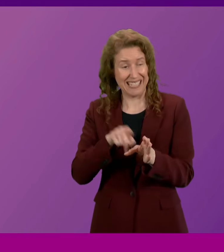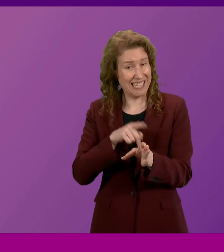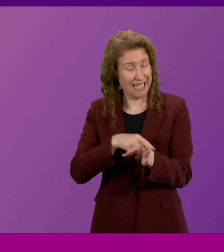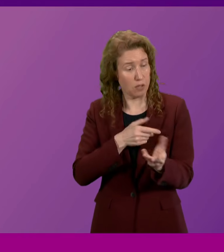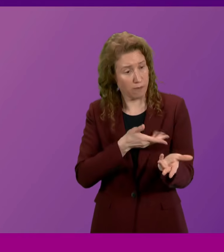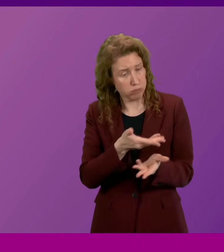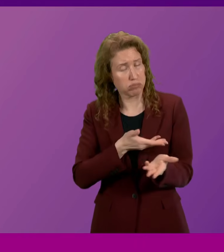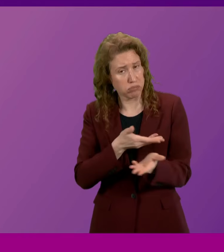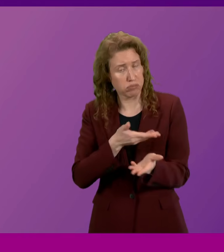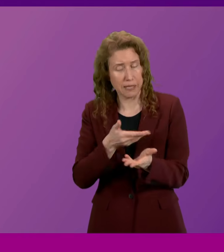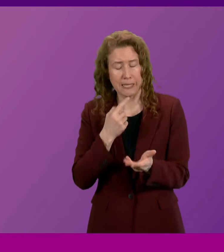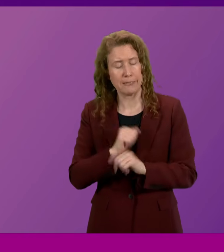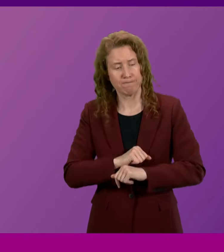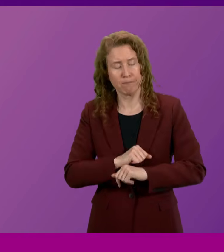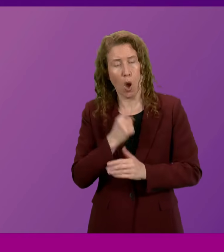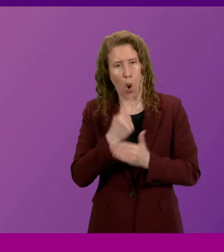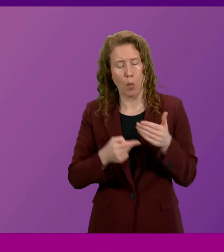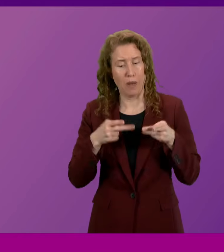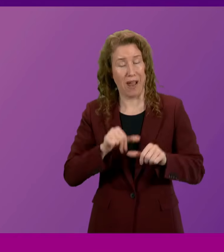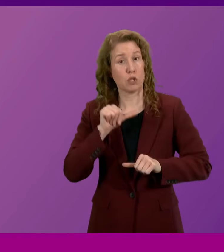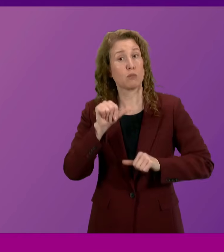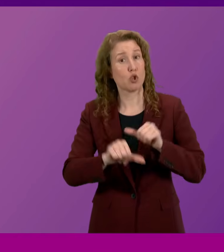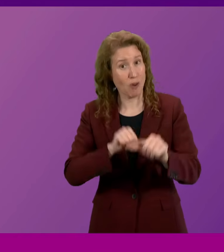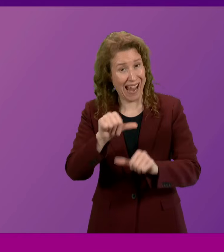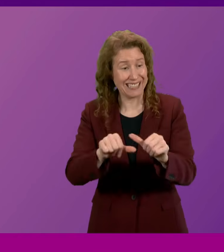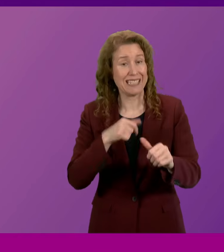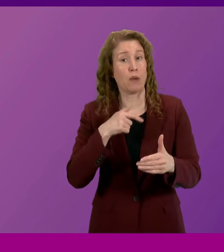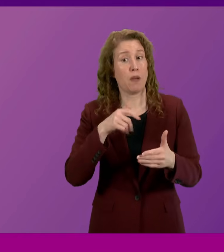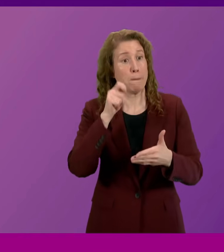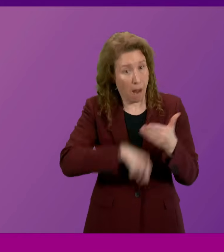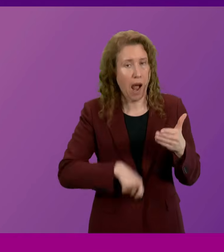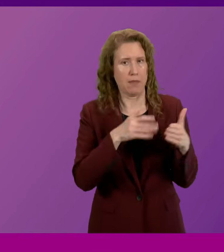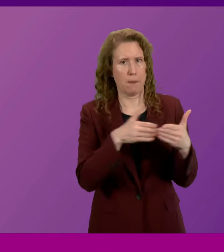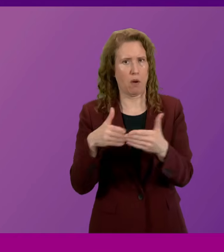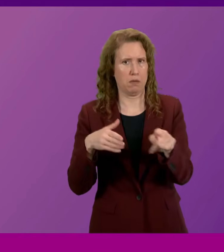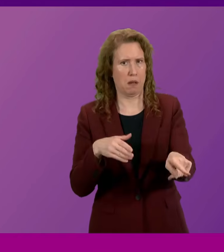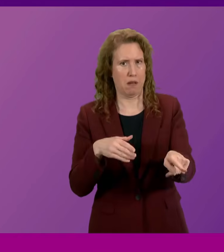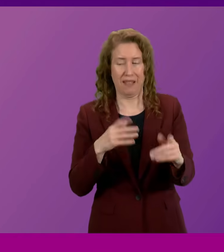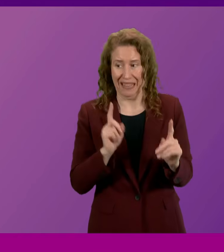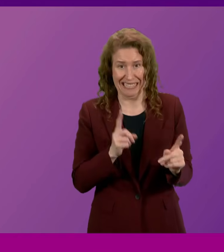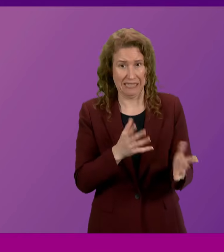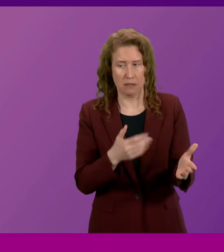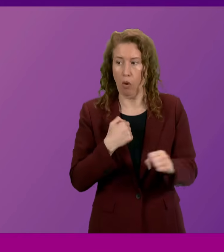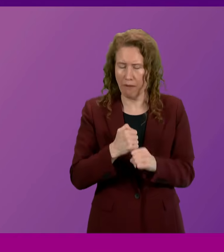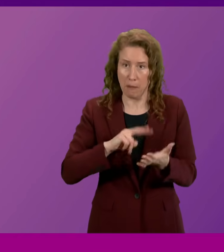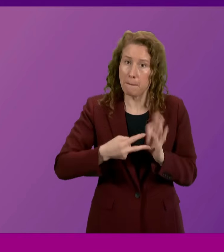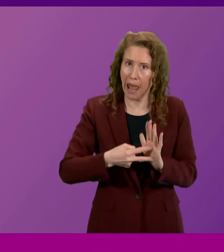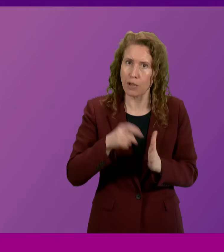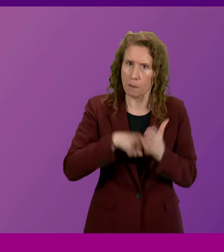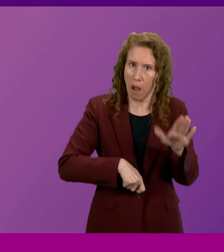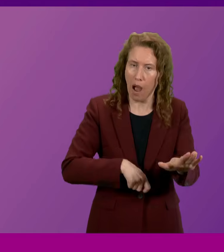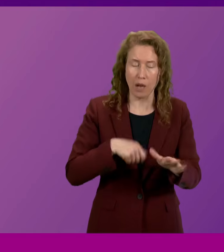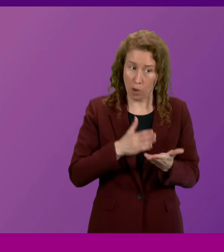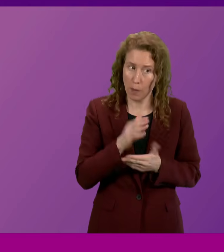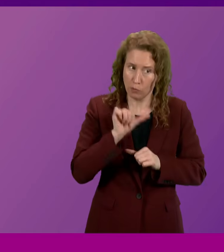of engagement, that the only way to progress on that is acquisition. And that's what the Government is intent to do, and we are taking every